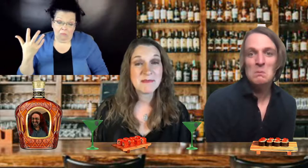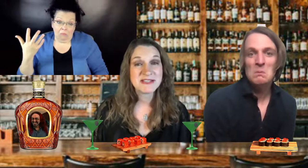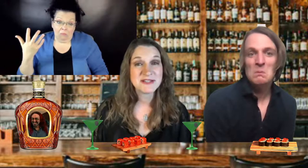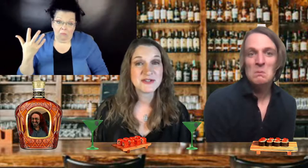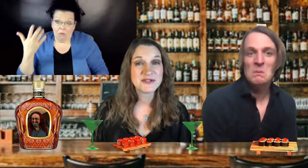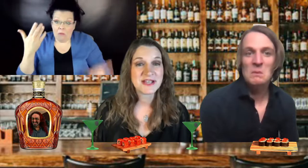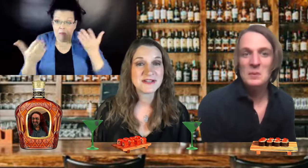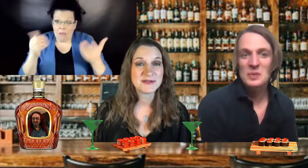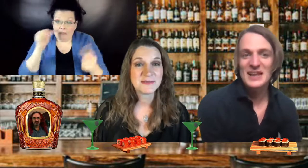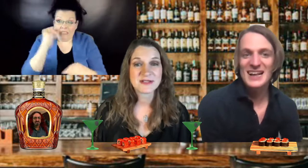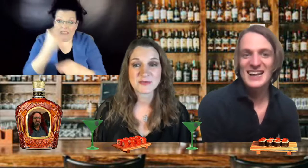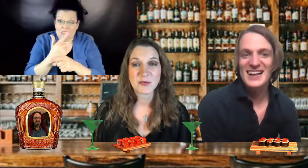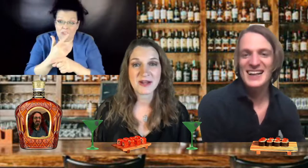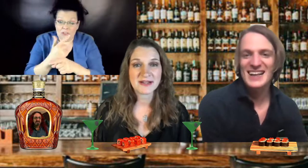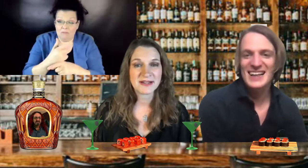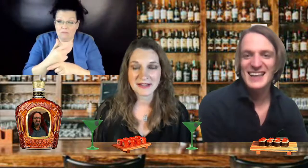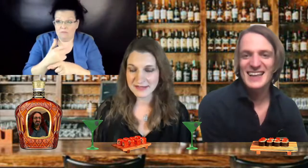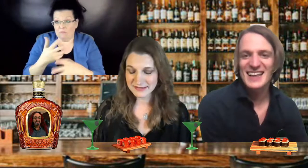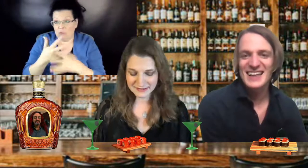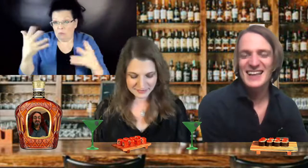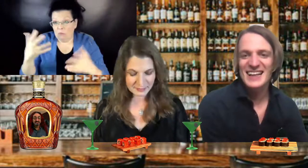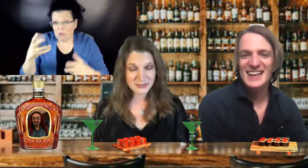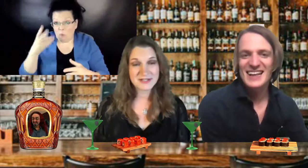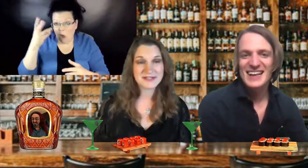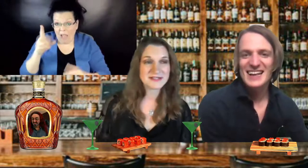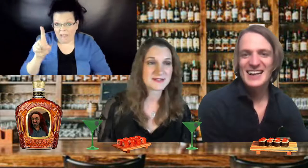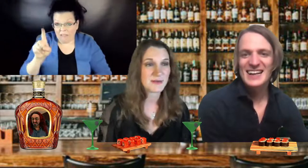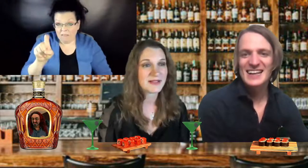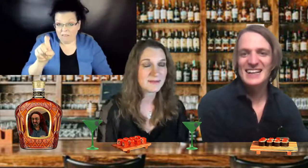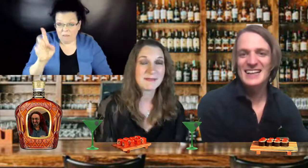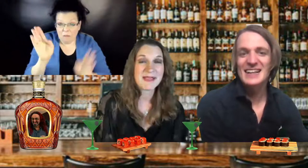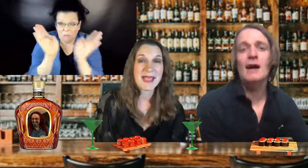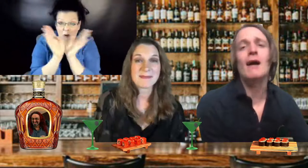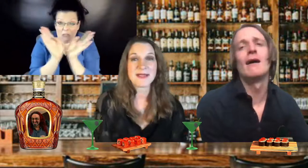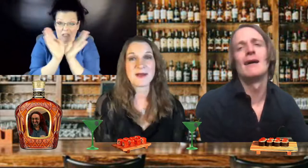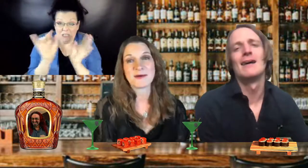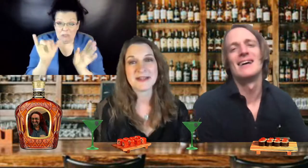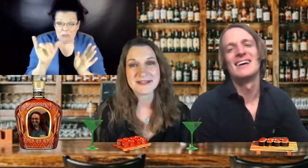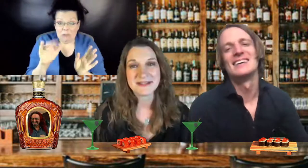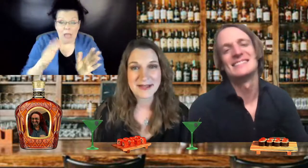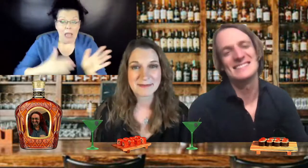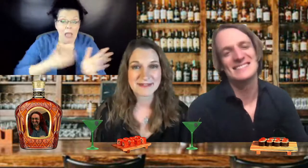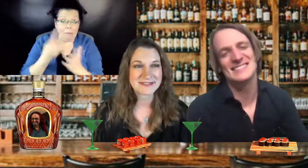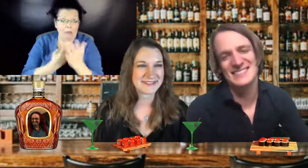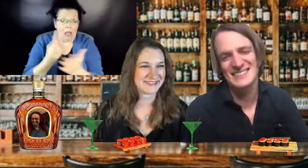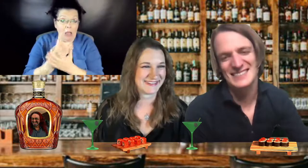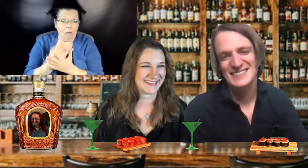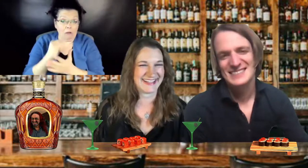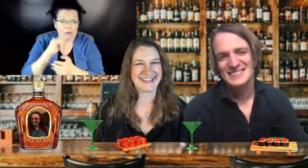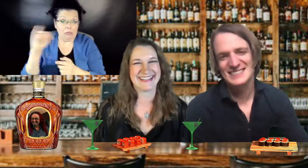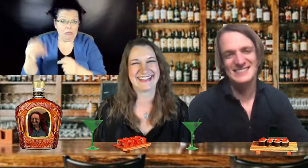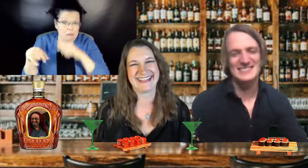Maybe my sister's had too much wine and martinis as well. It might be happy hour in Indianapolis.